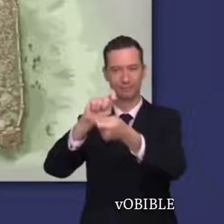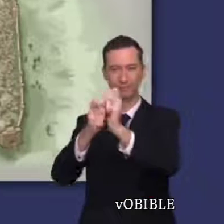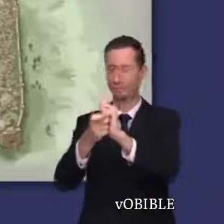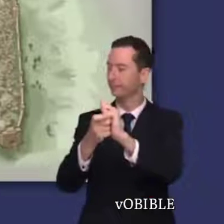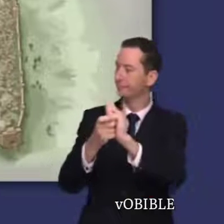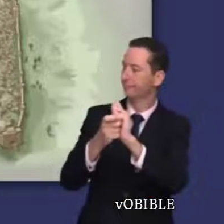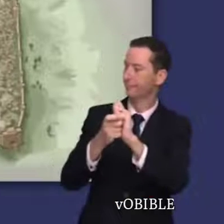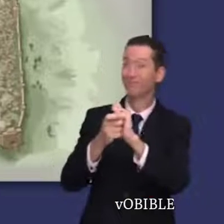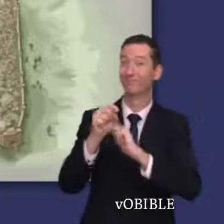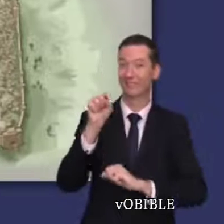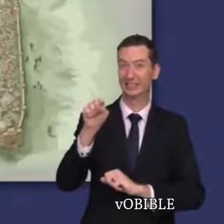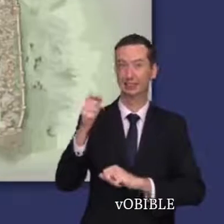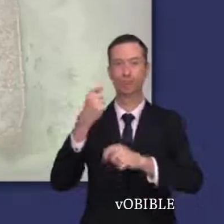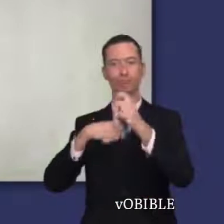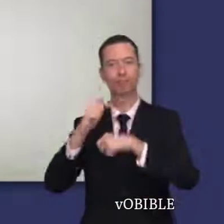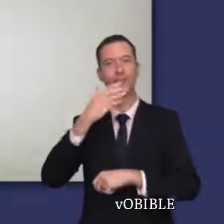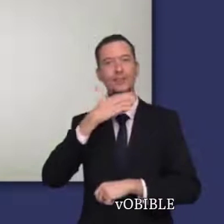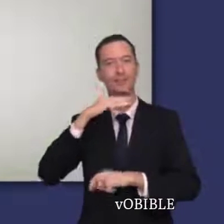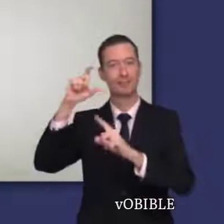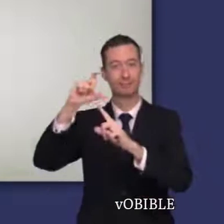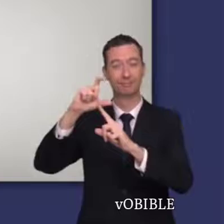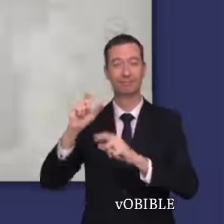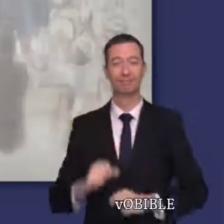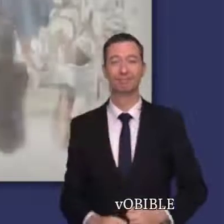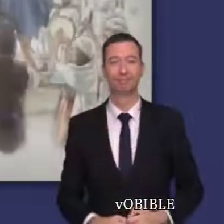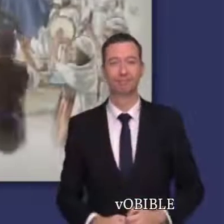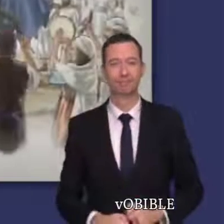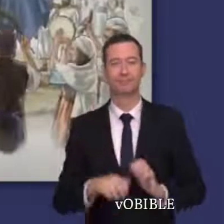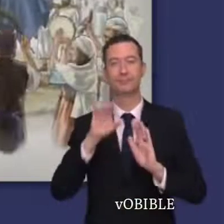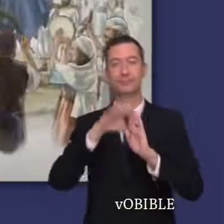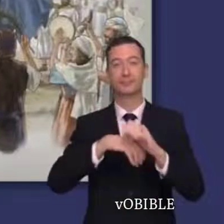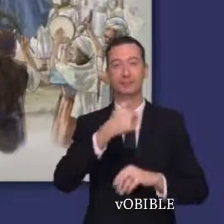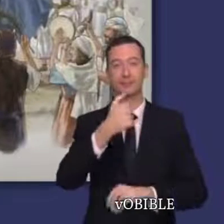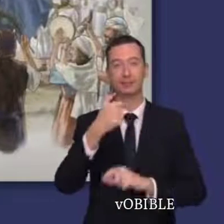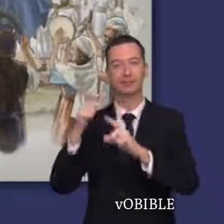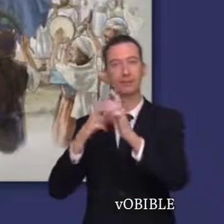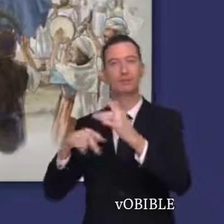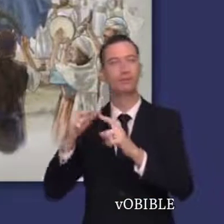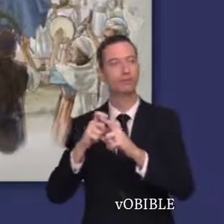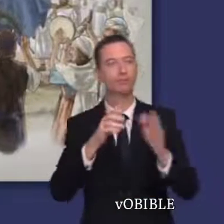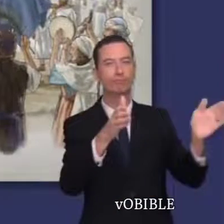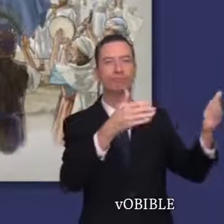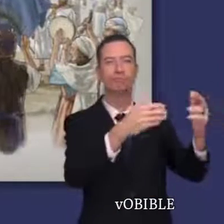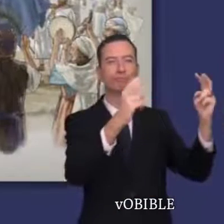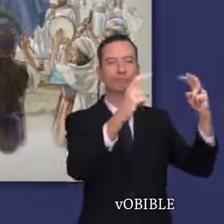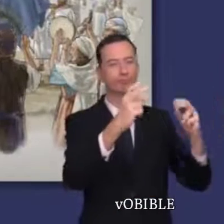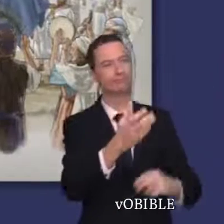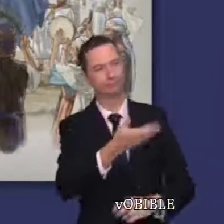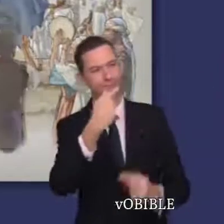as the City of David. In chapter 6, David has the Ark of the Covenant brought to